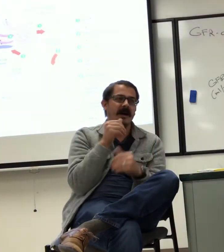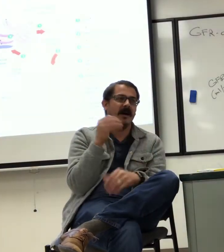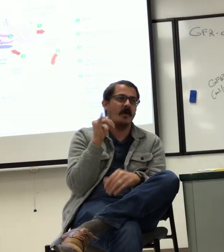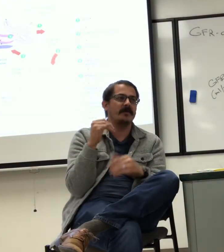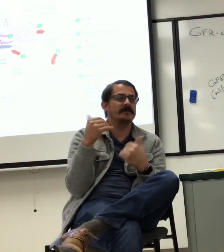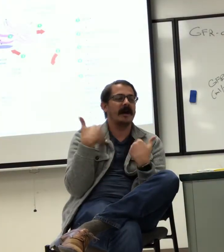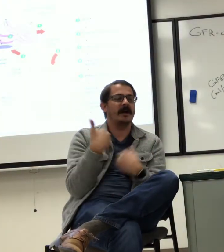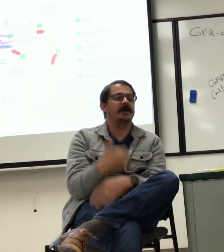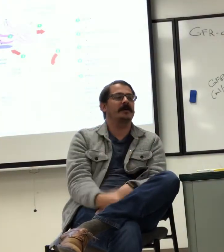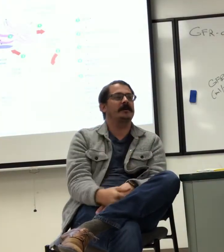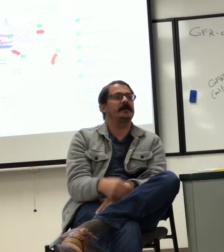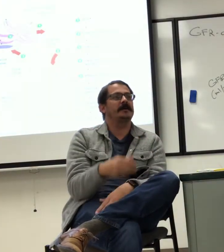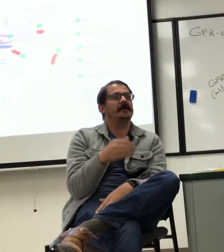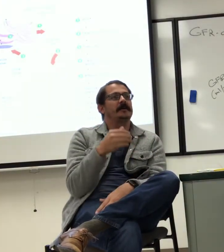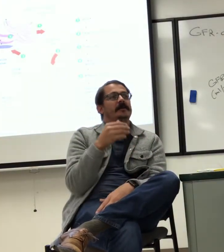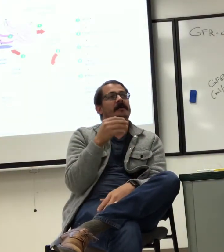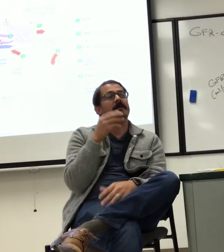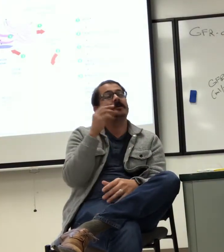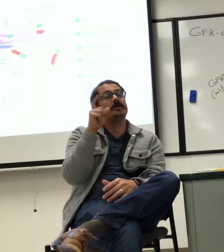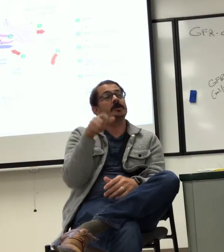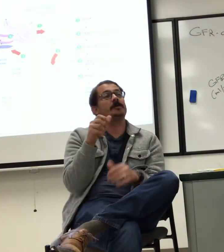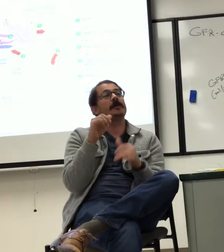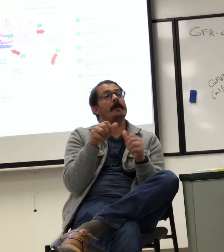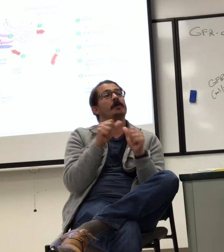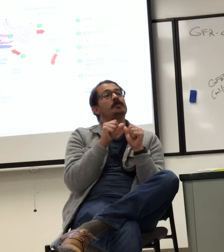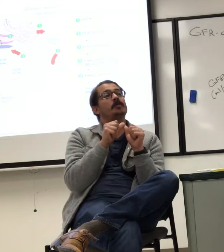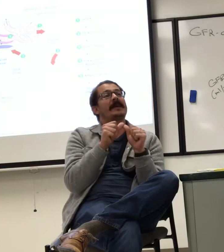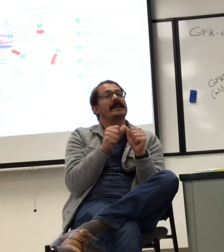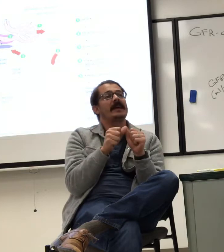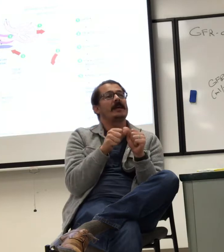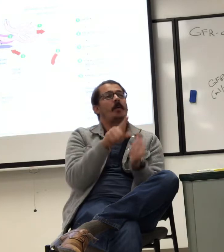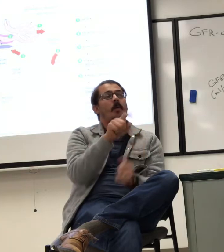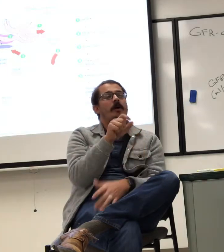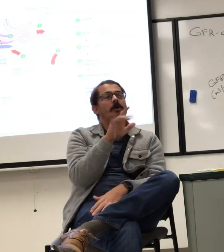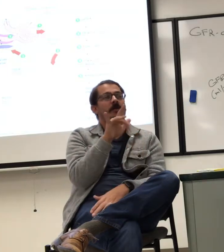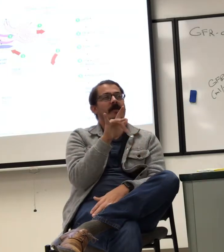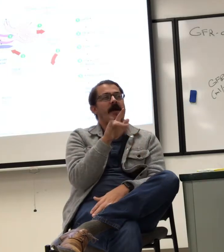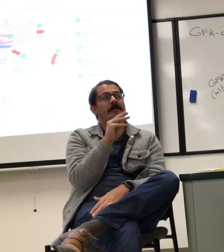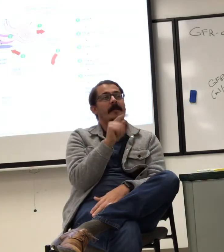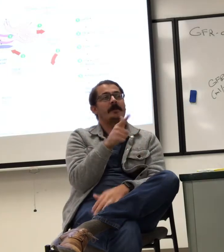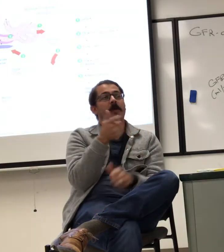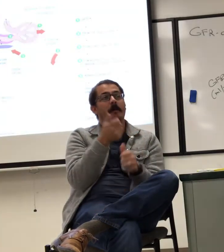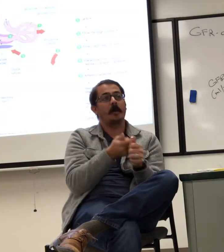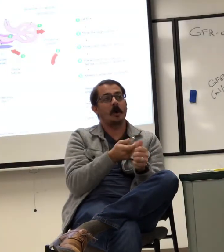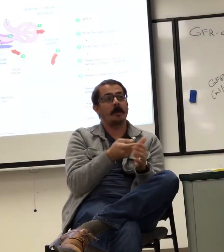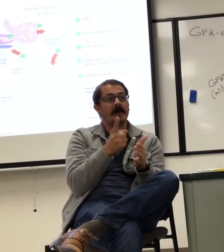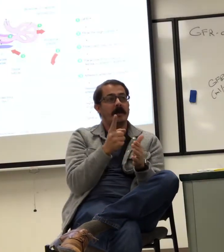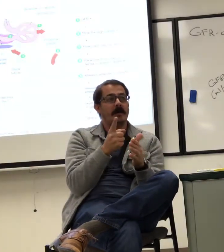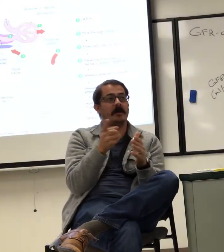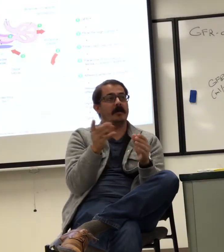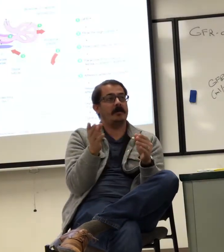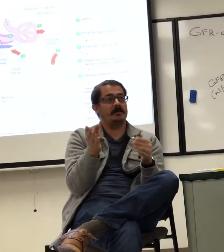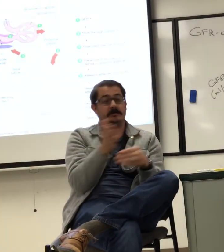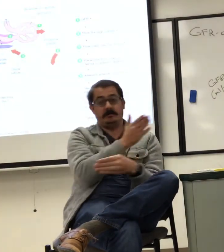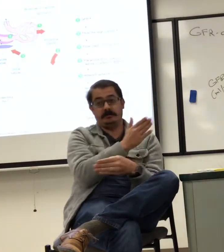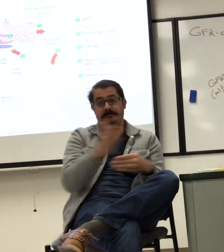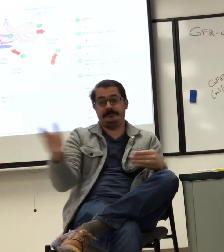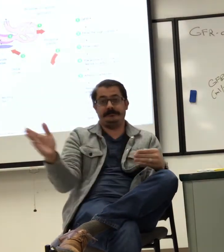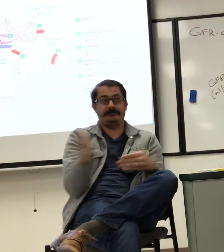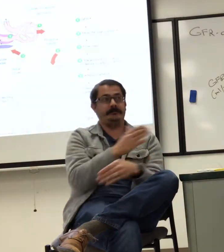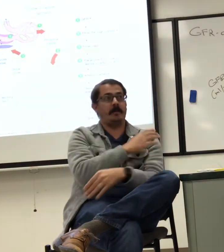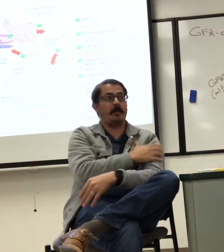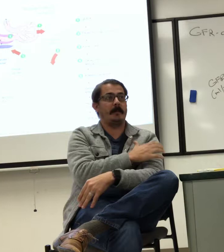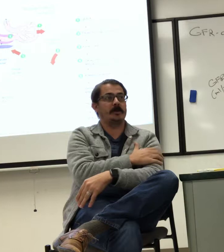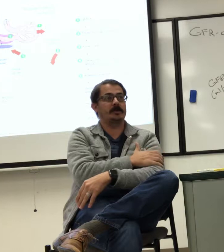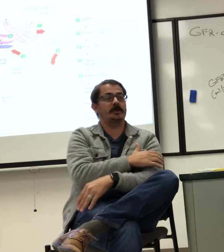would pretty much be able to maintain 125 mils per minute over a wide range of blood pressure,